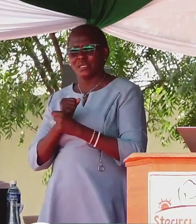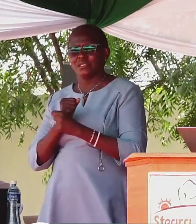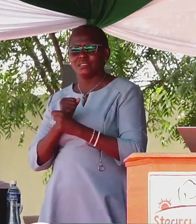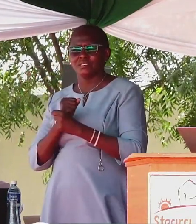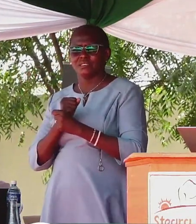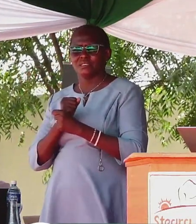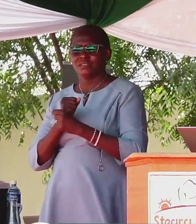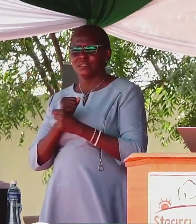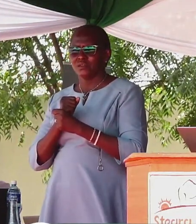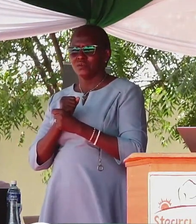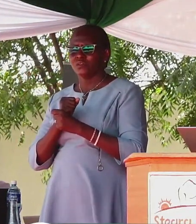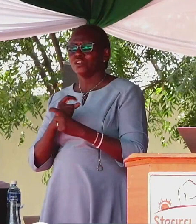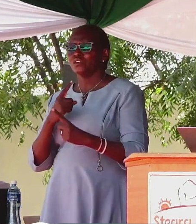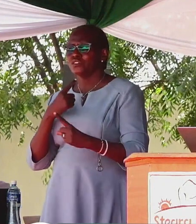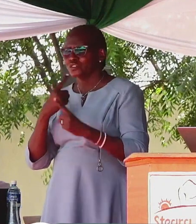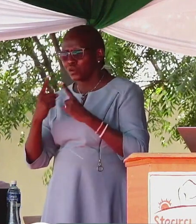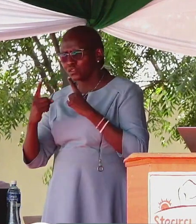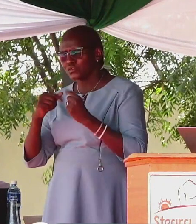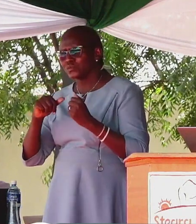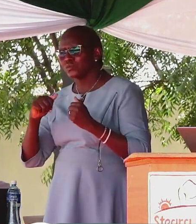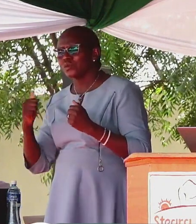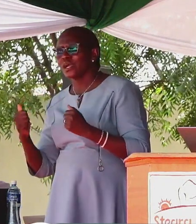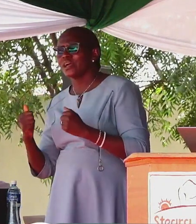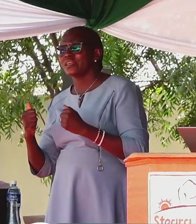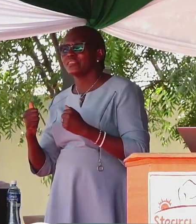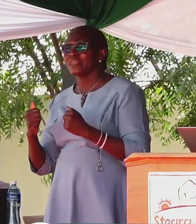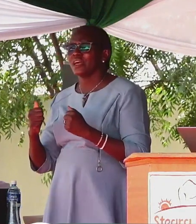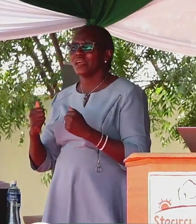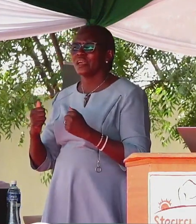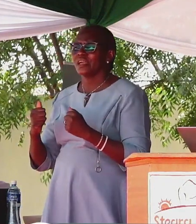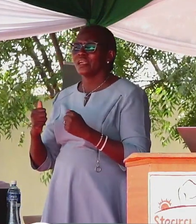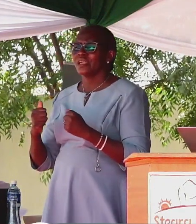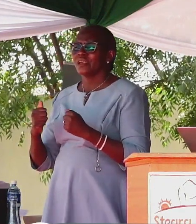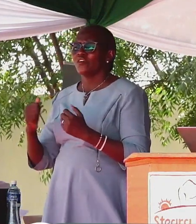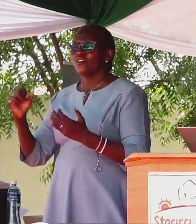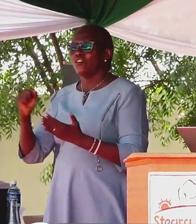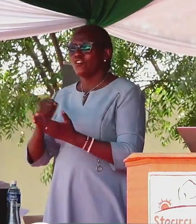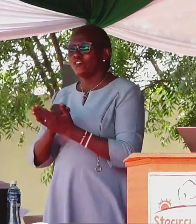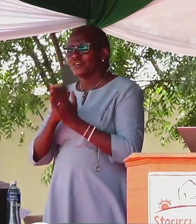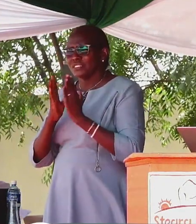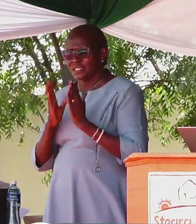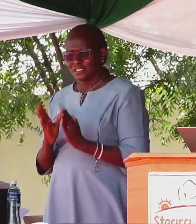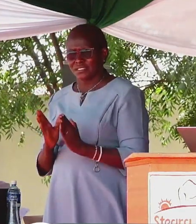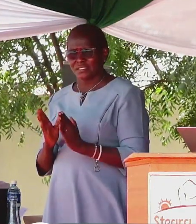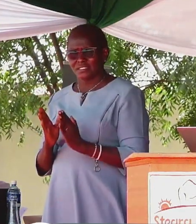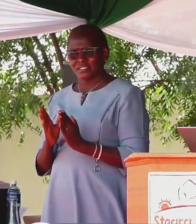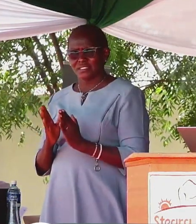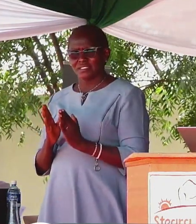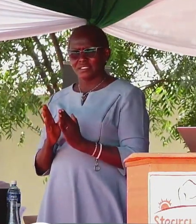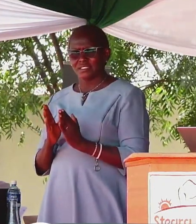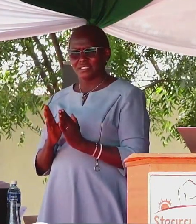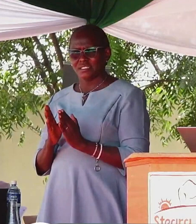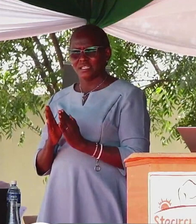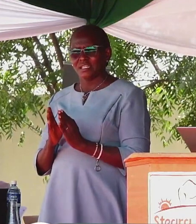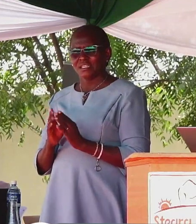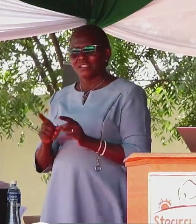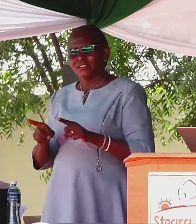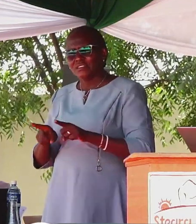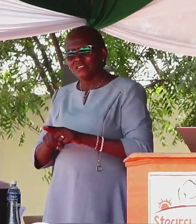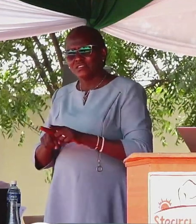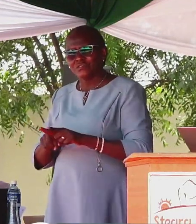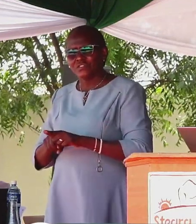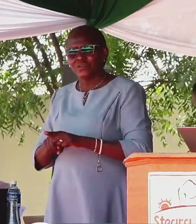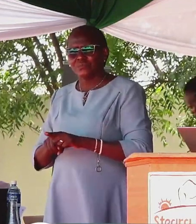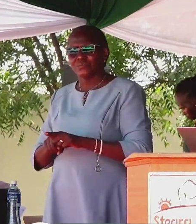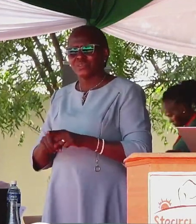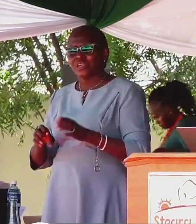we've managed to negotiate with other stakeholders. For example, they're called the uniformed forces,